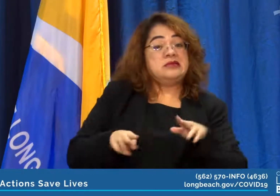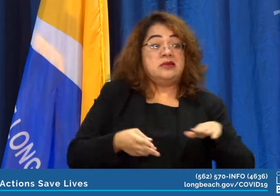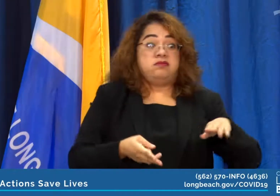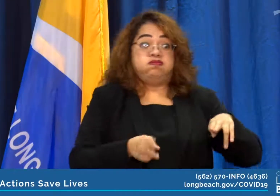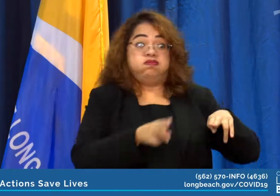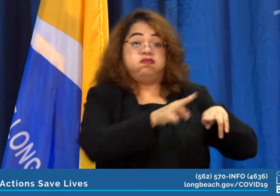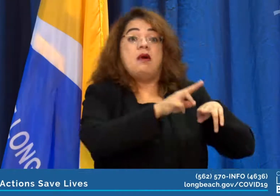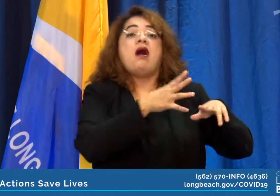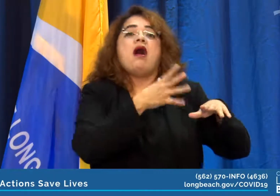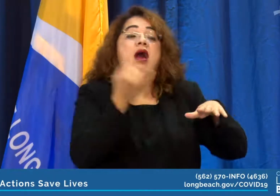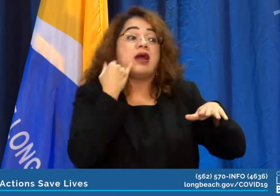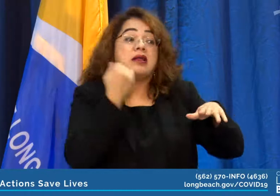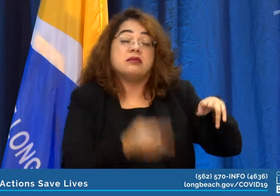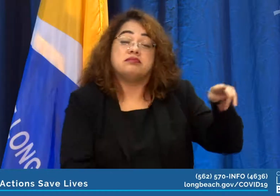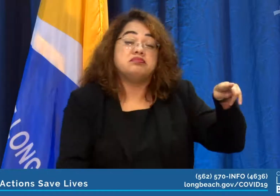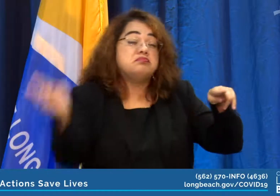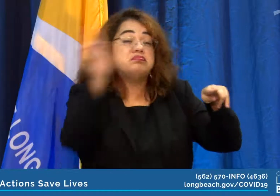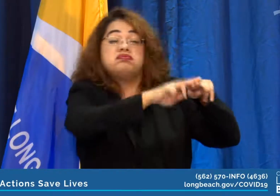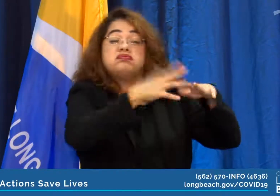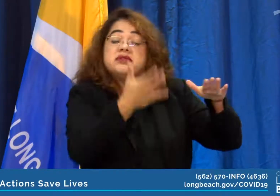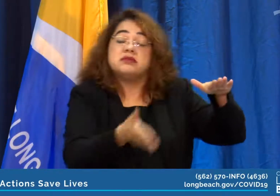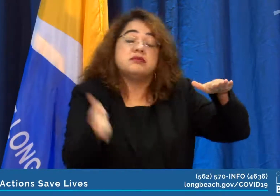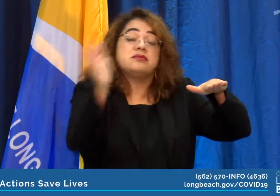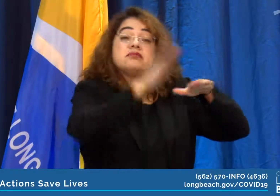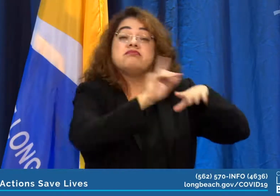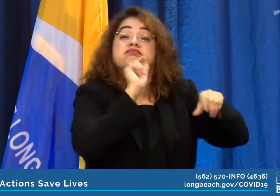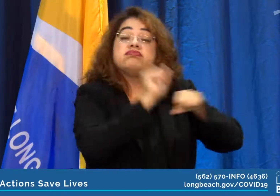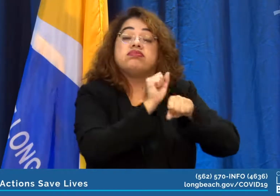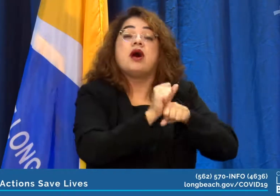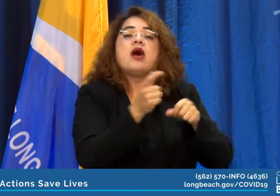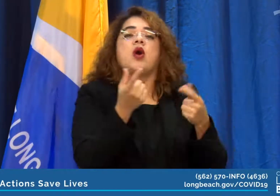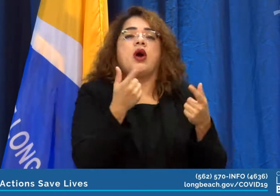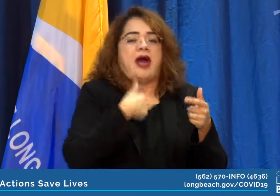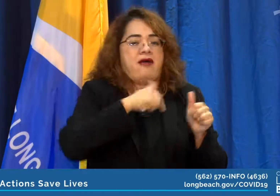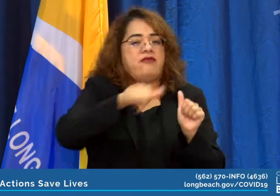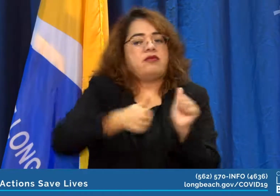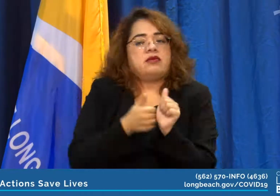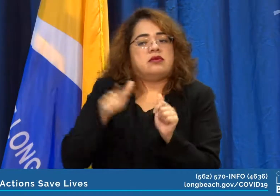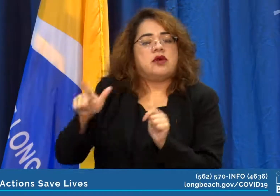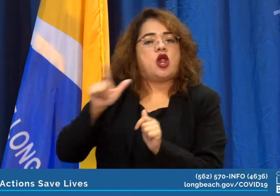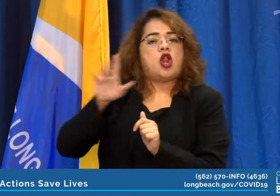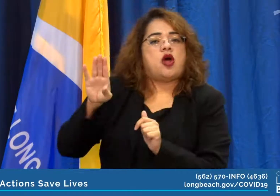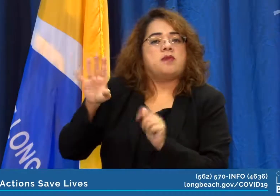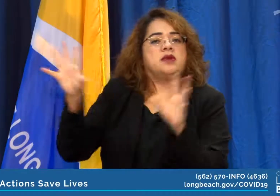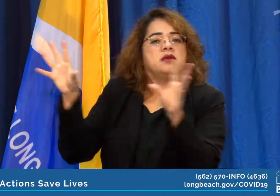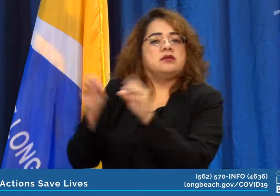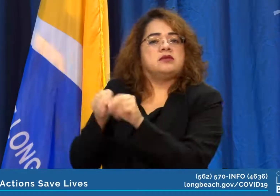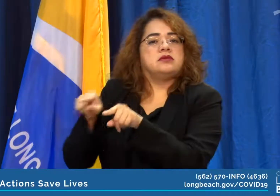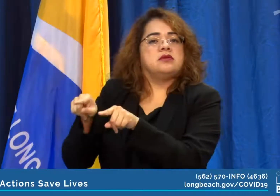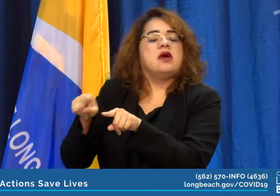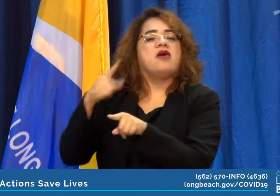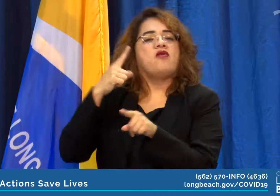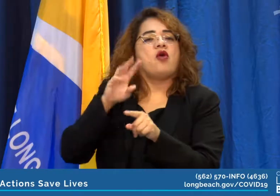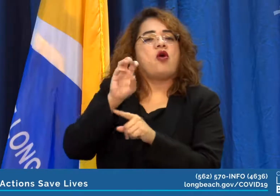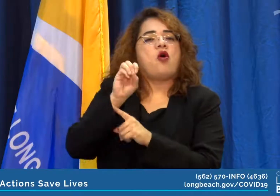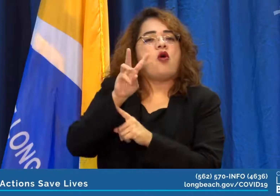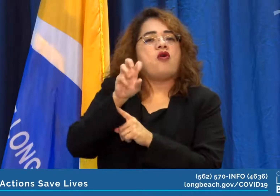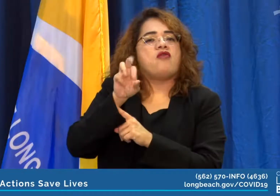for overflow. We are also, we're hearing about immunization, which gives us some